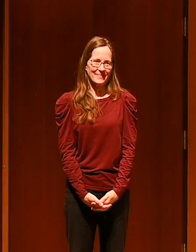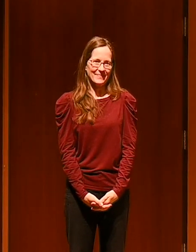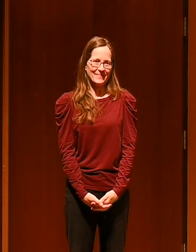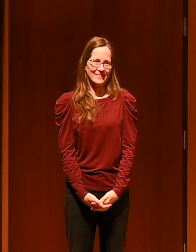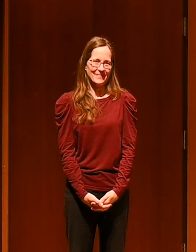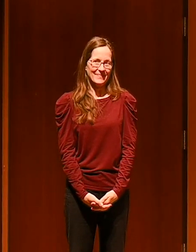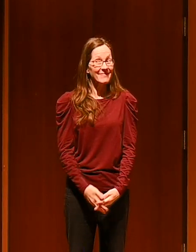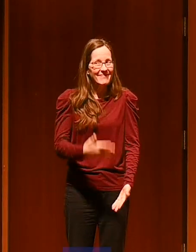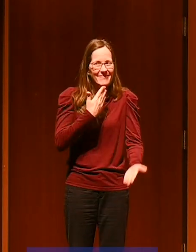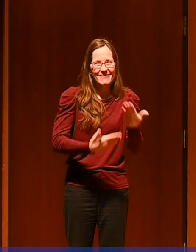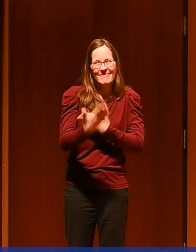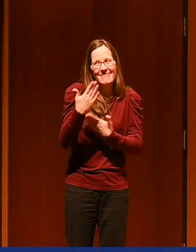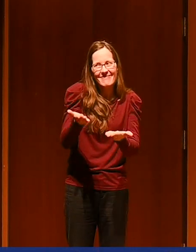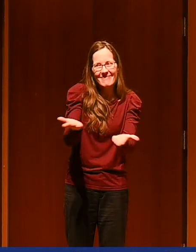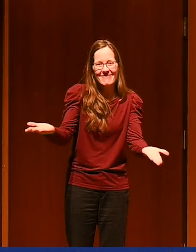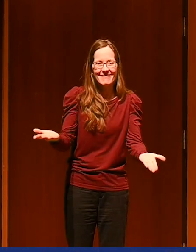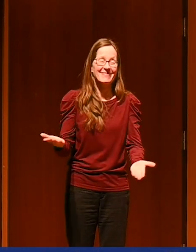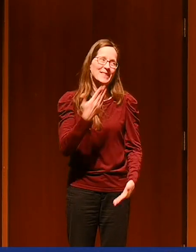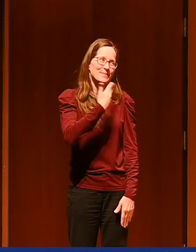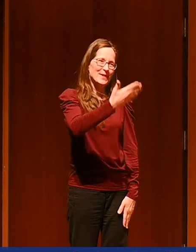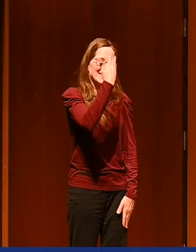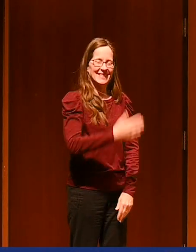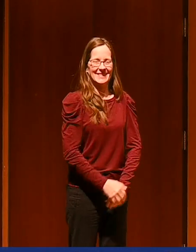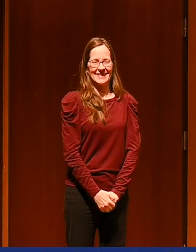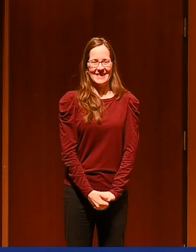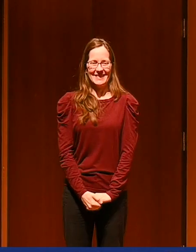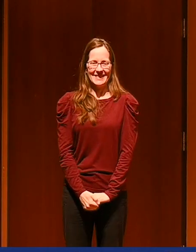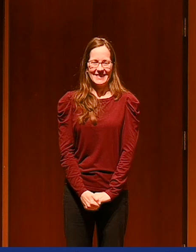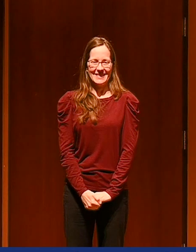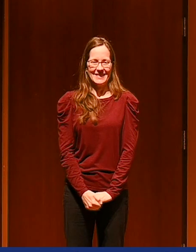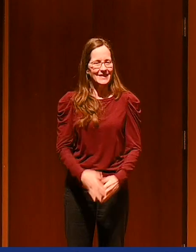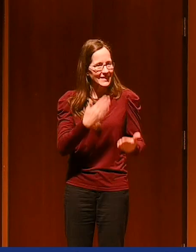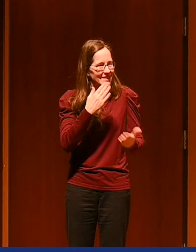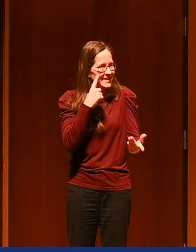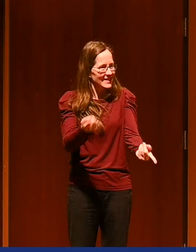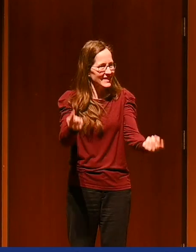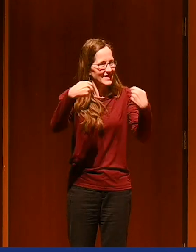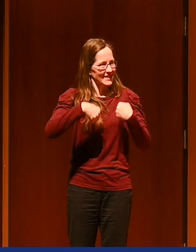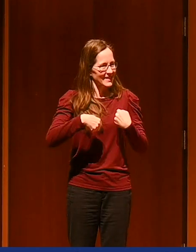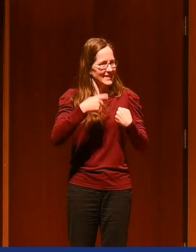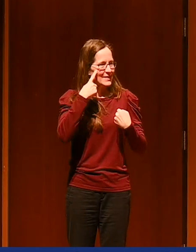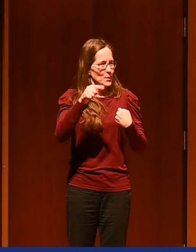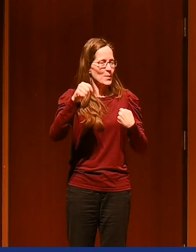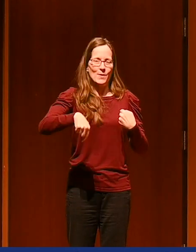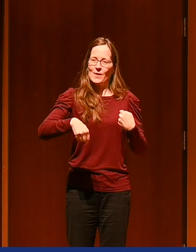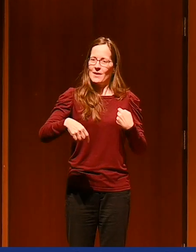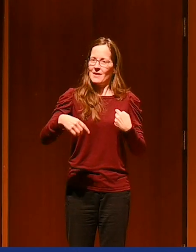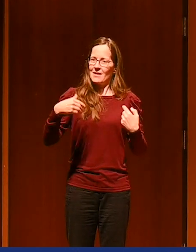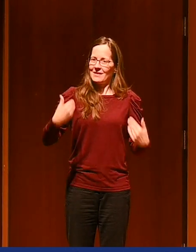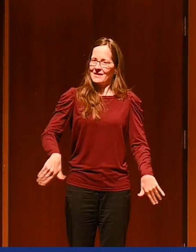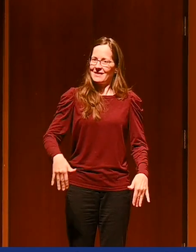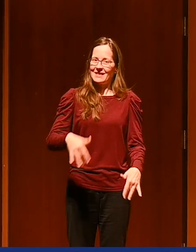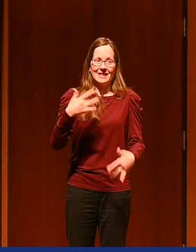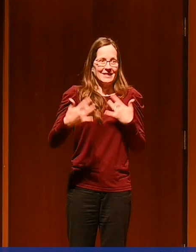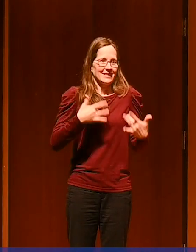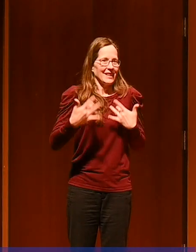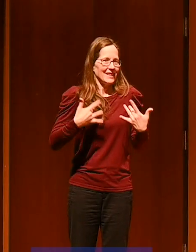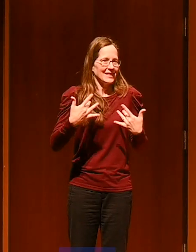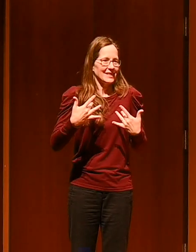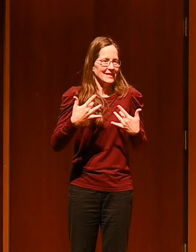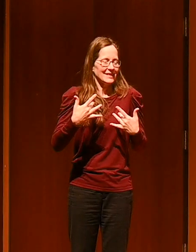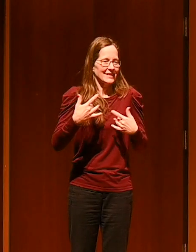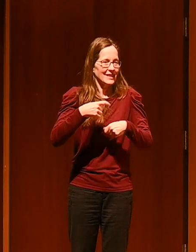Good morning, everyone. Good morning. Thank you for joining us for this exciting time